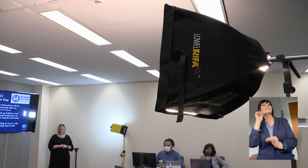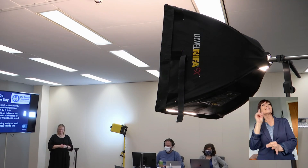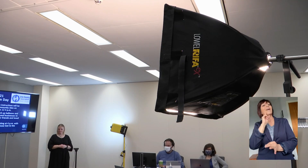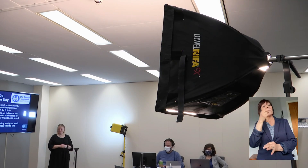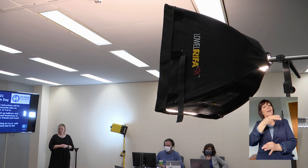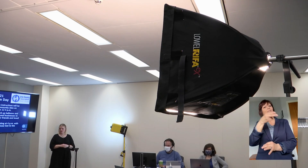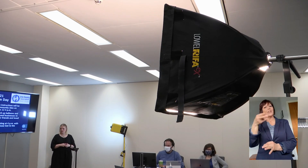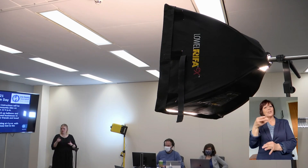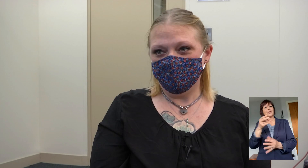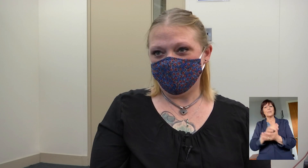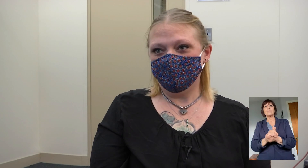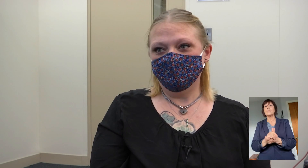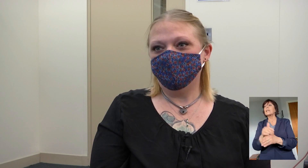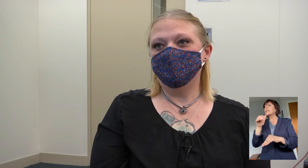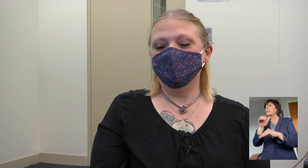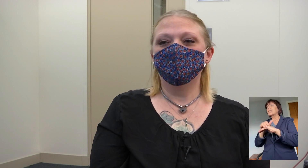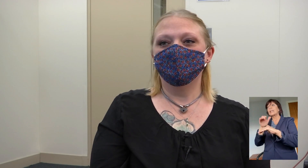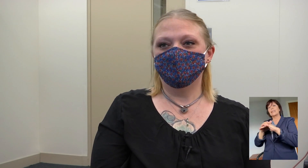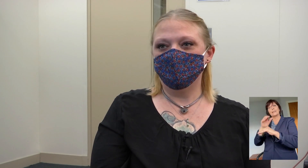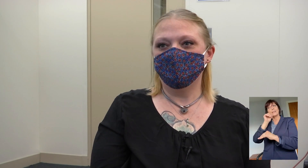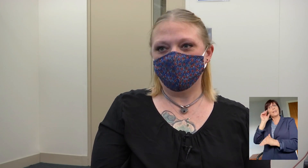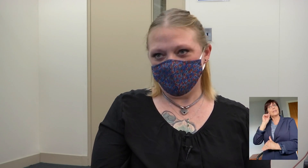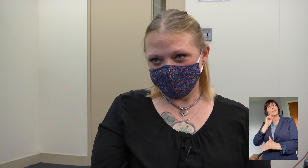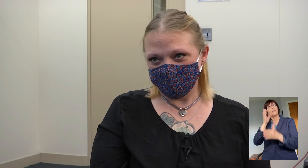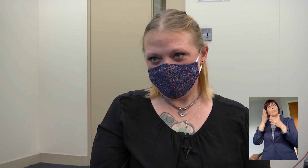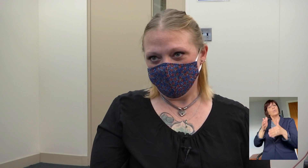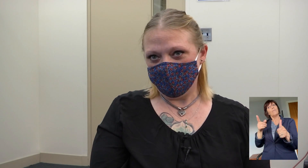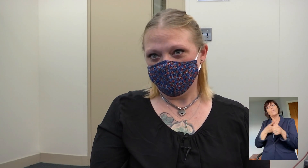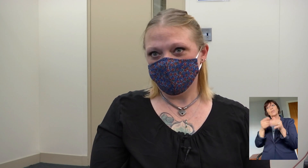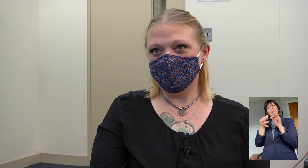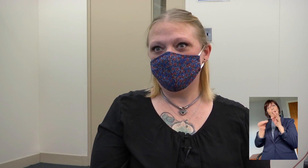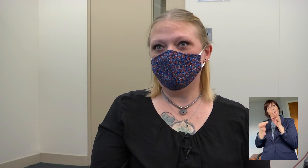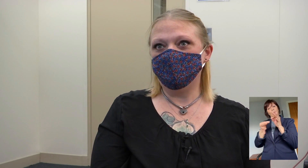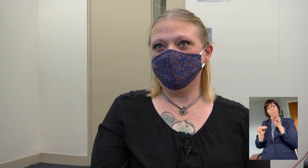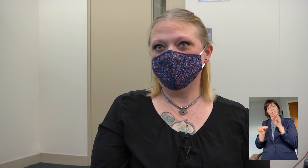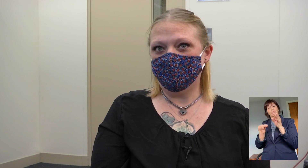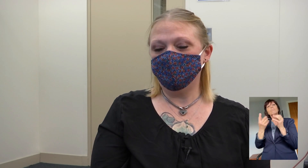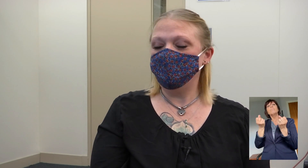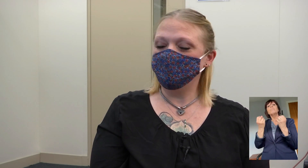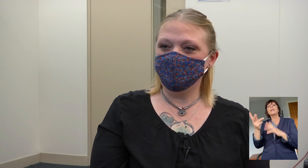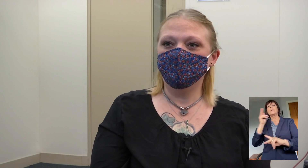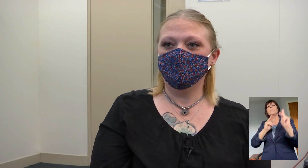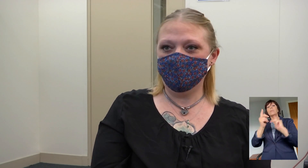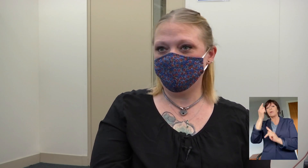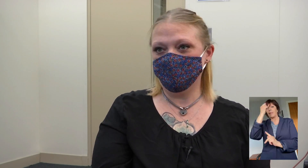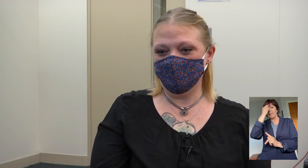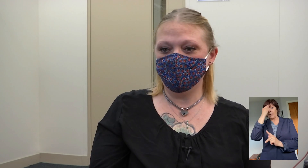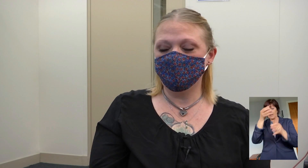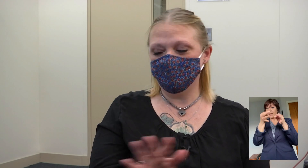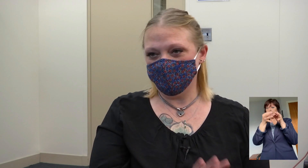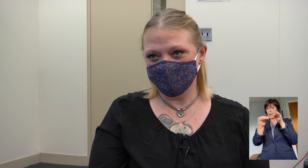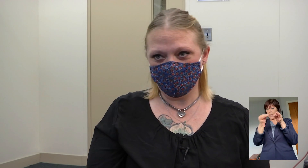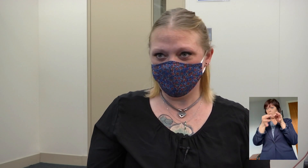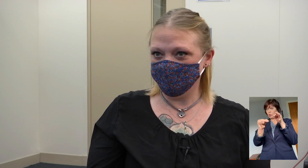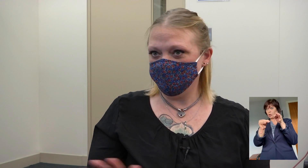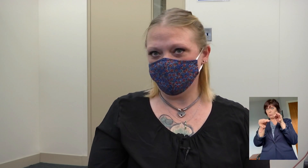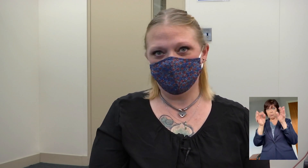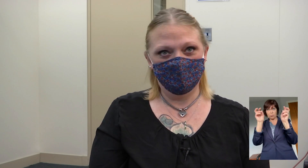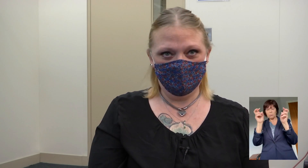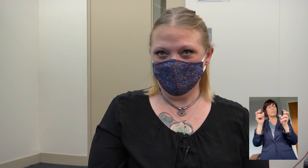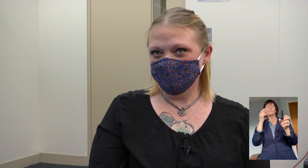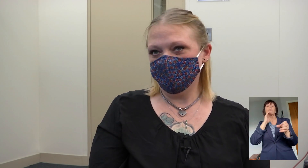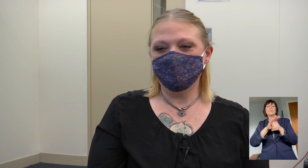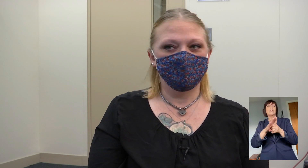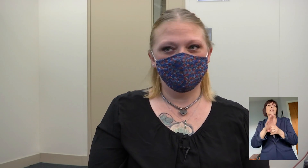of hearing. English is not a deaf person's first language. So a lot of people think that captioning and subtitles is good